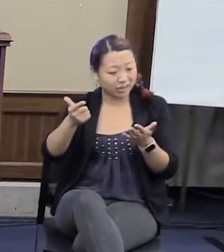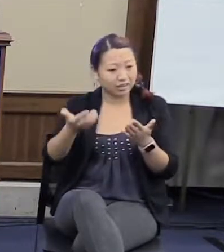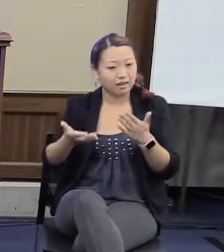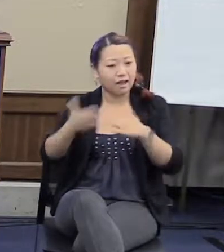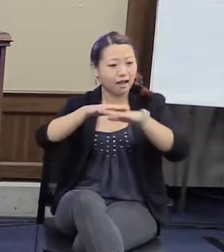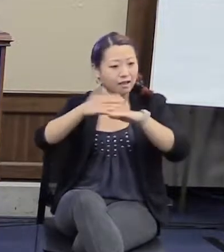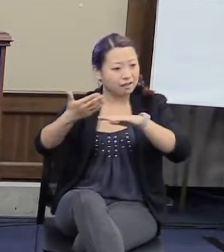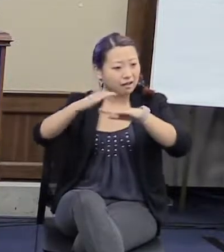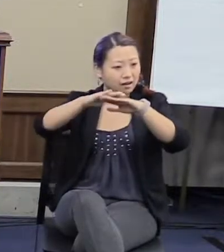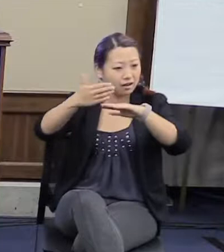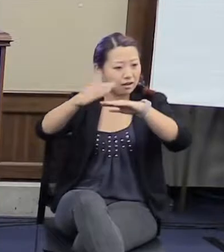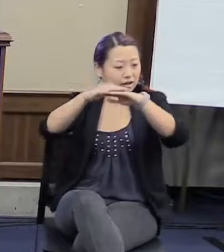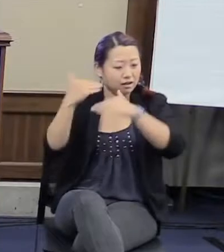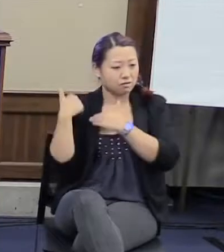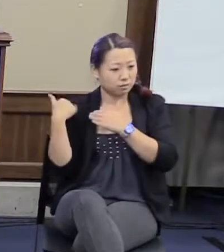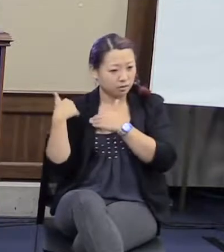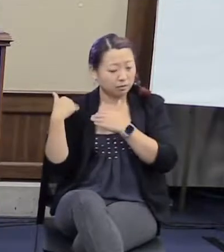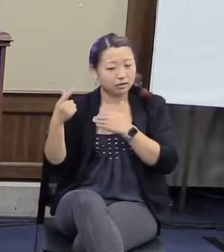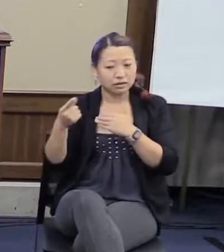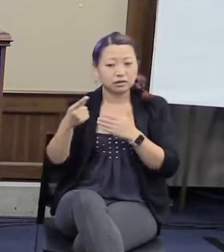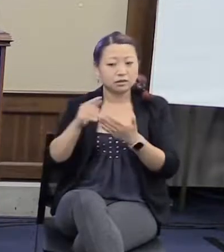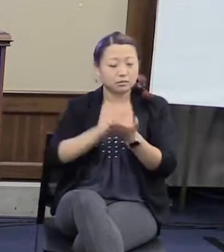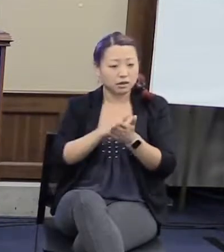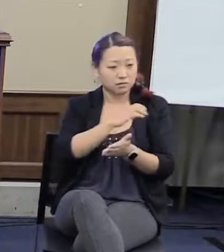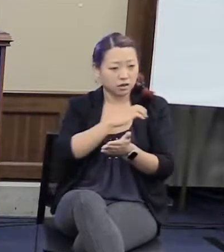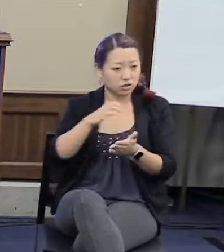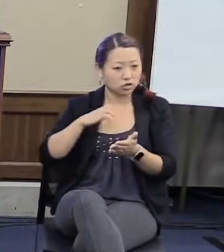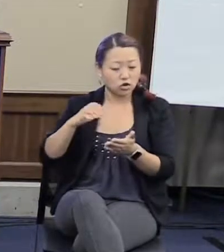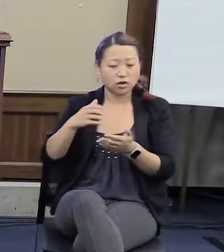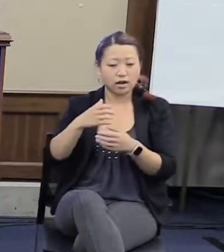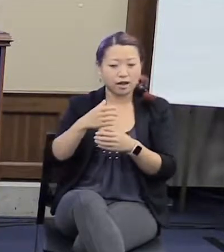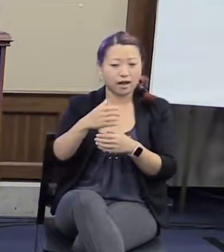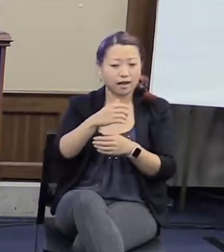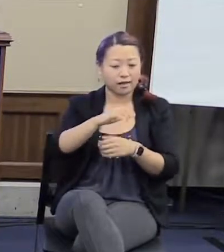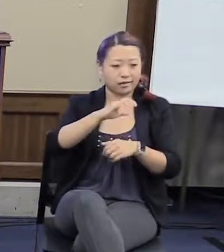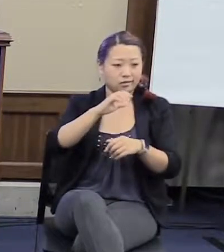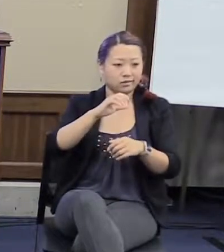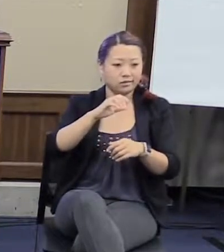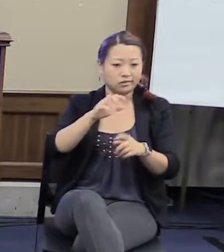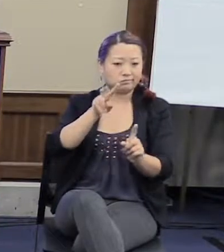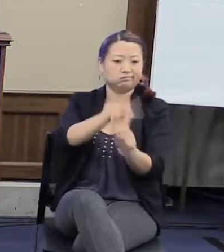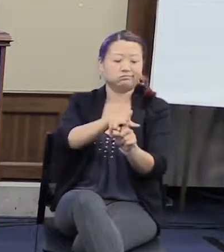to city council, I made him chairman of the Martin Luther King Jr.